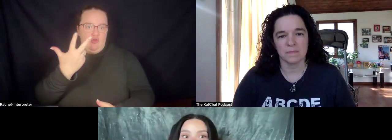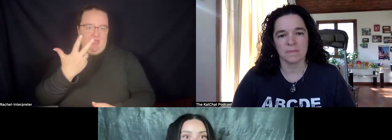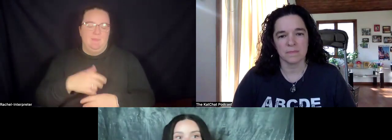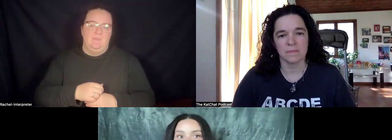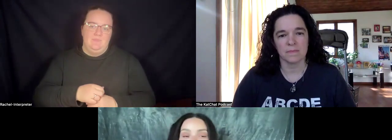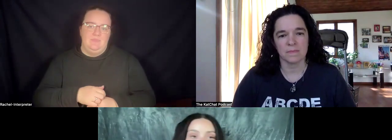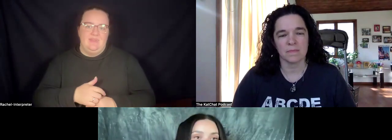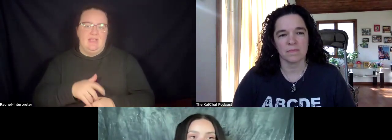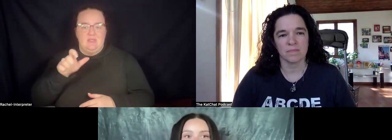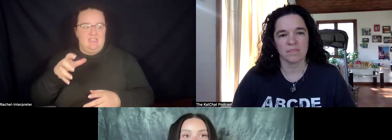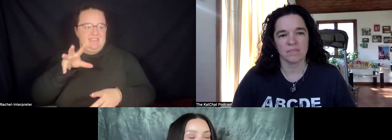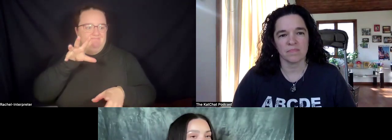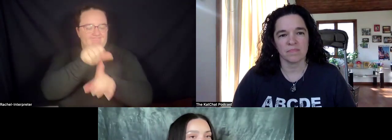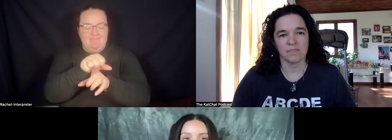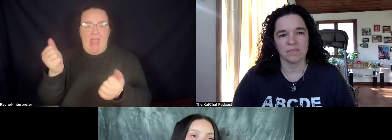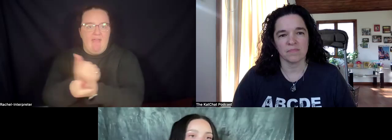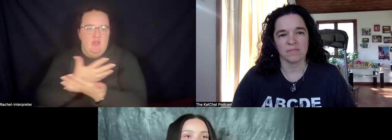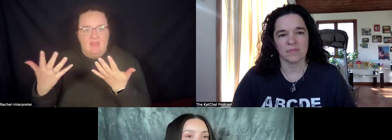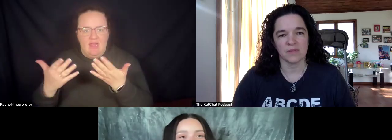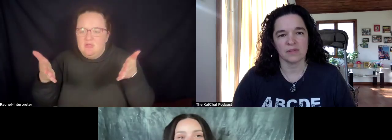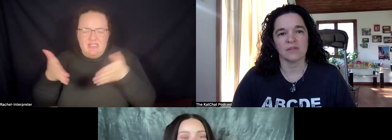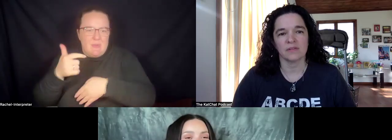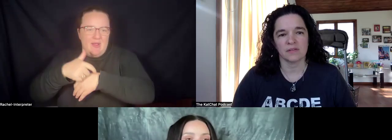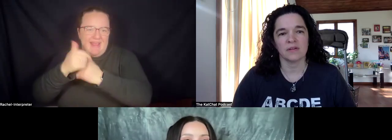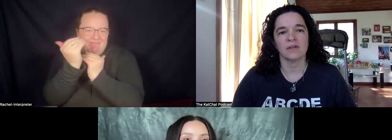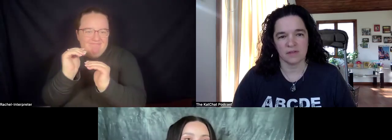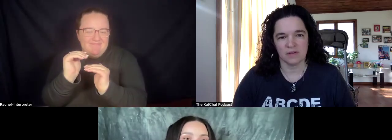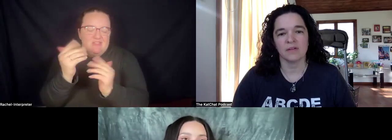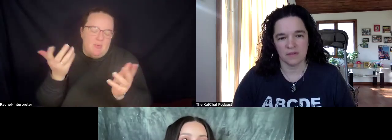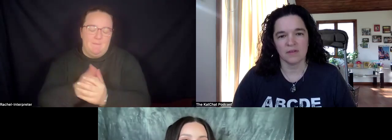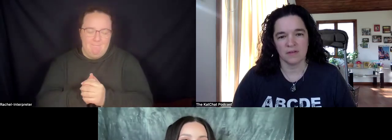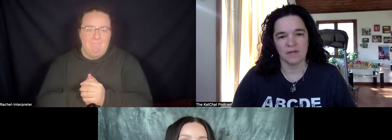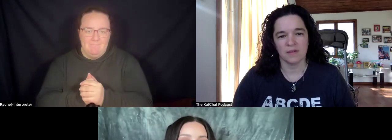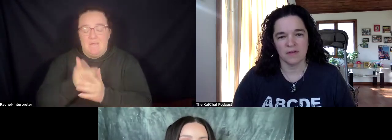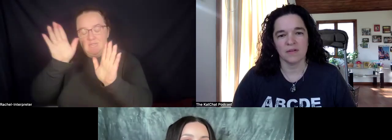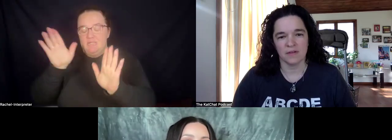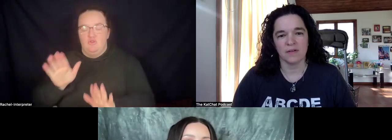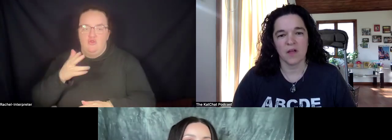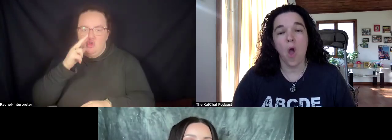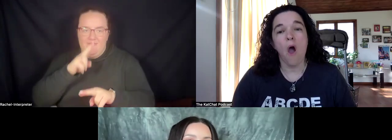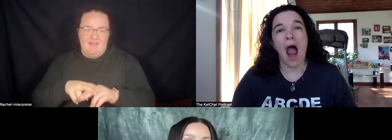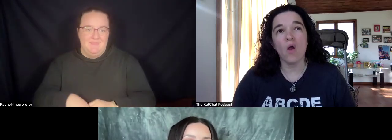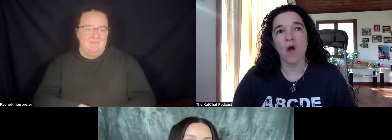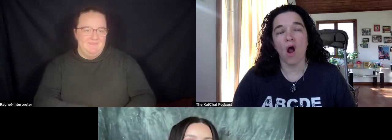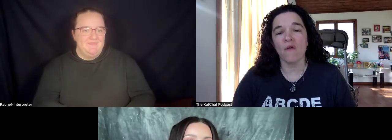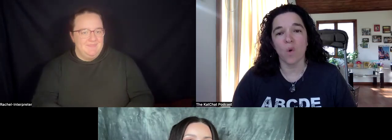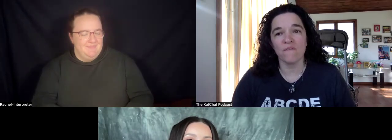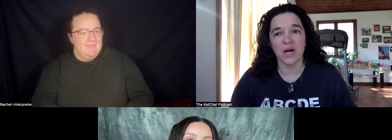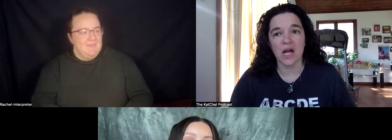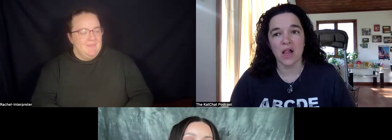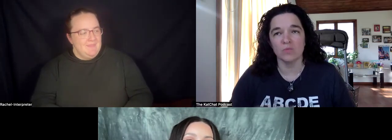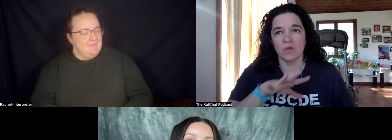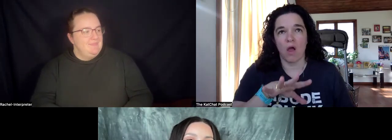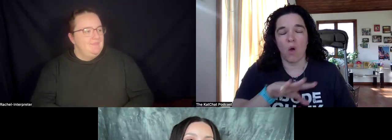we just had to capture everything in a small time period. And yeah, it was great, great fun. Out of all the